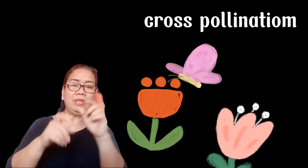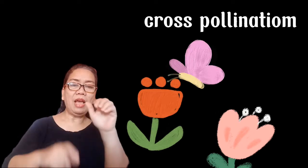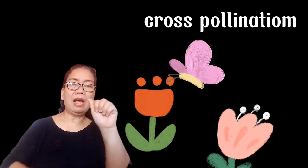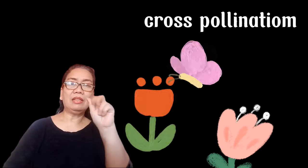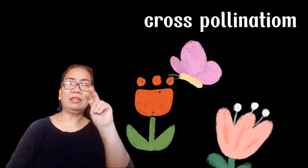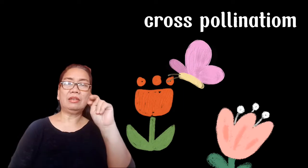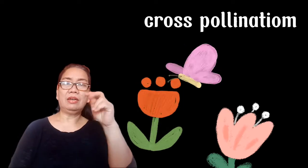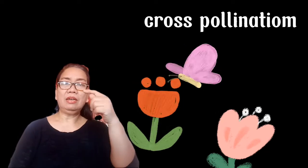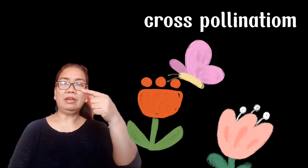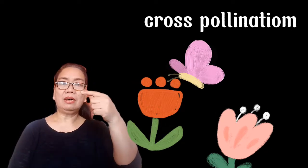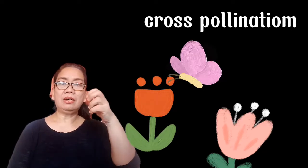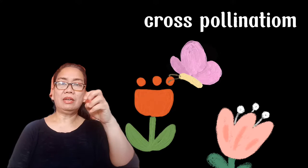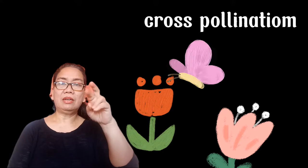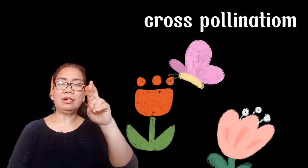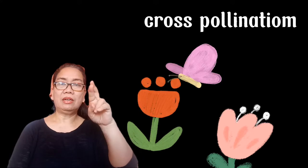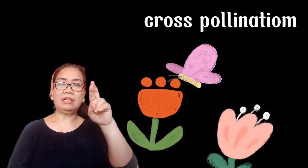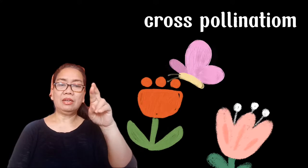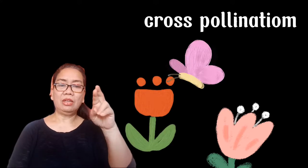from the anther